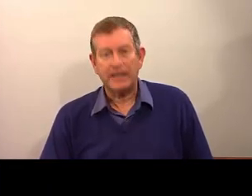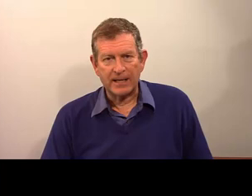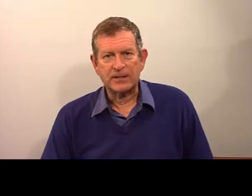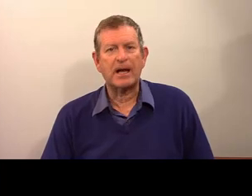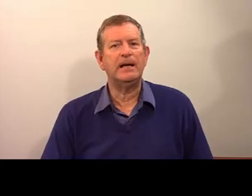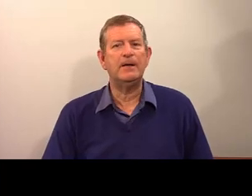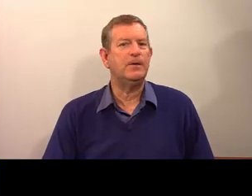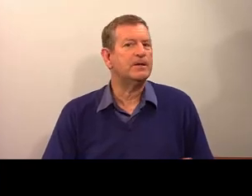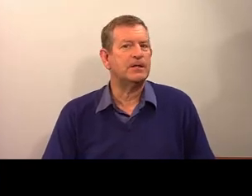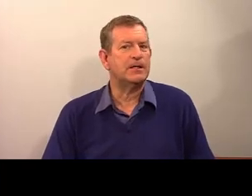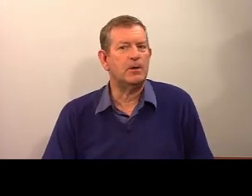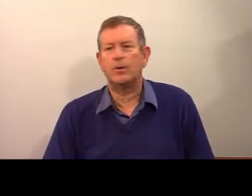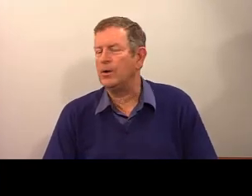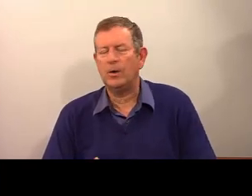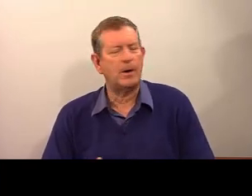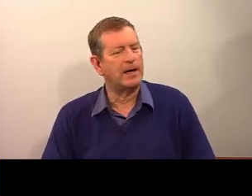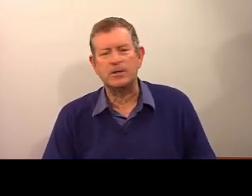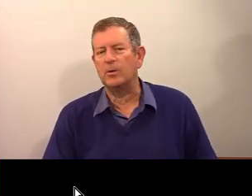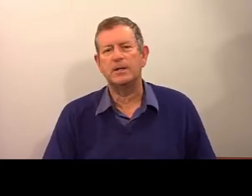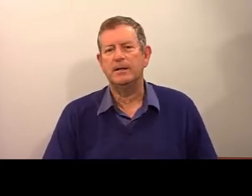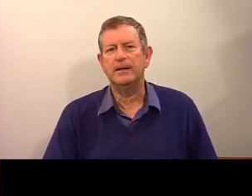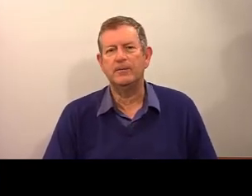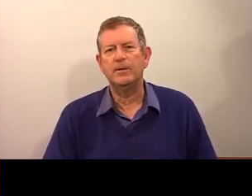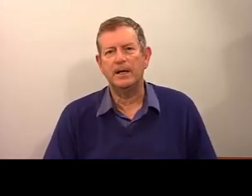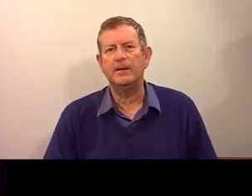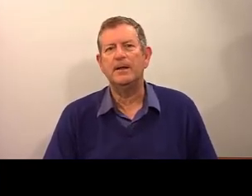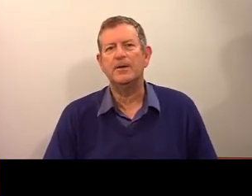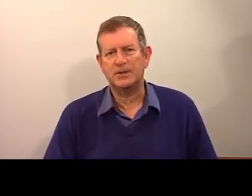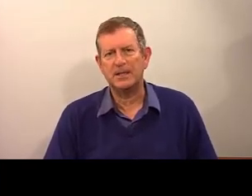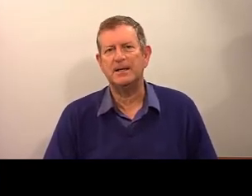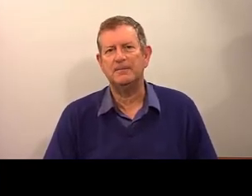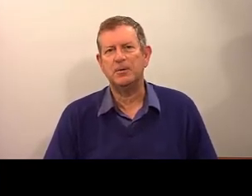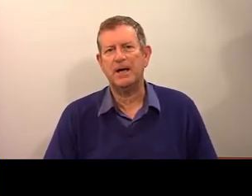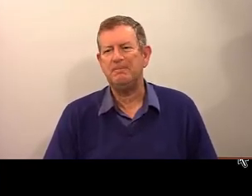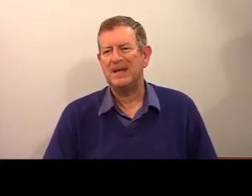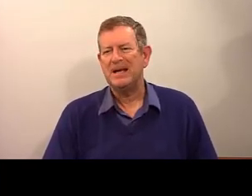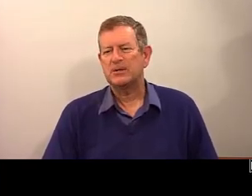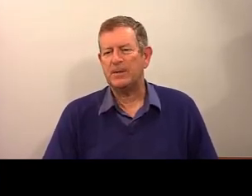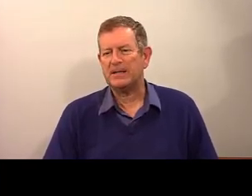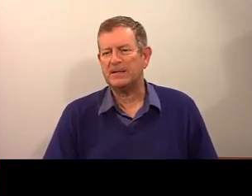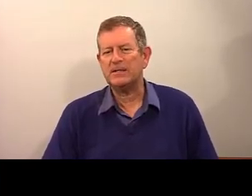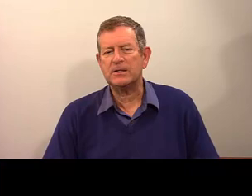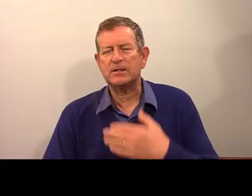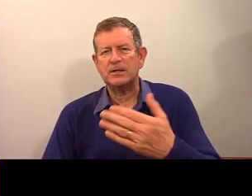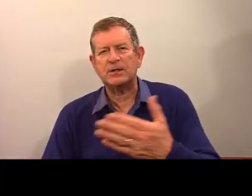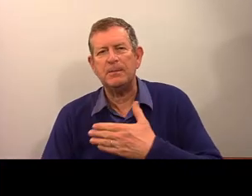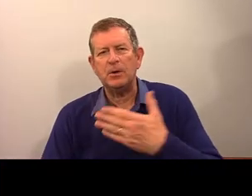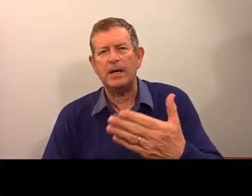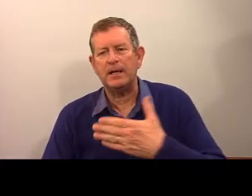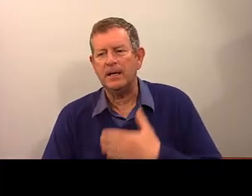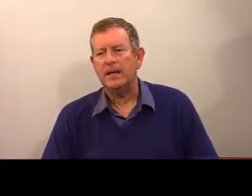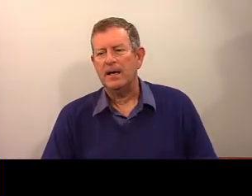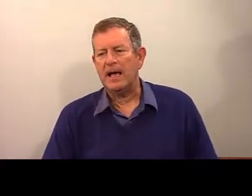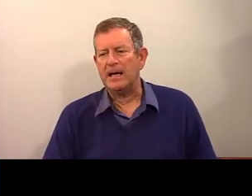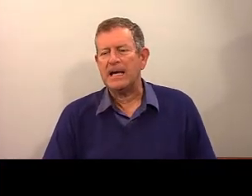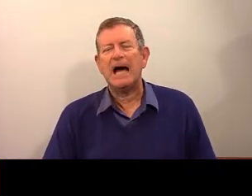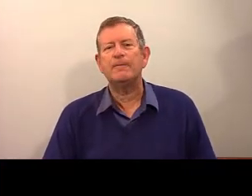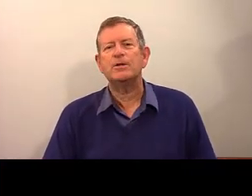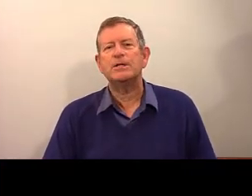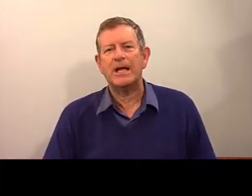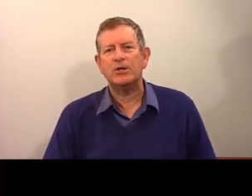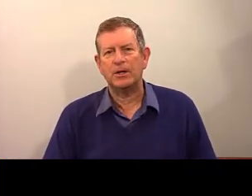question, yes, I live in the city, or no, I don't live in the city. Okay? So this is simulating